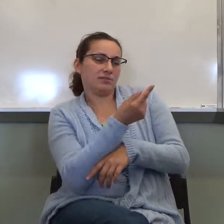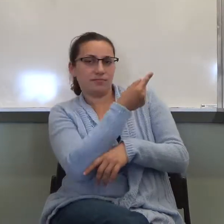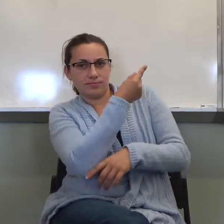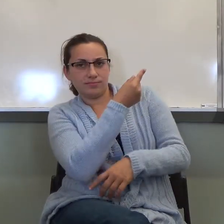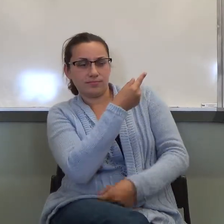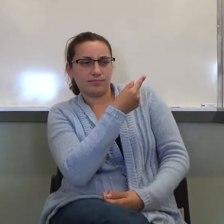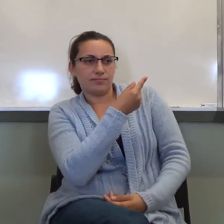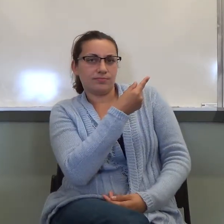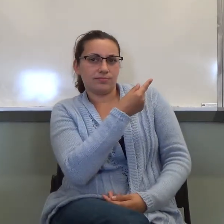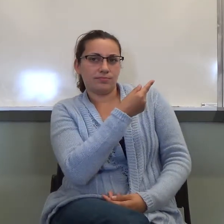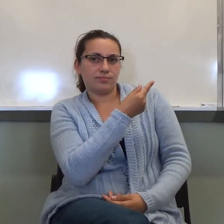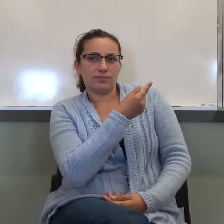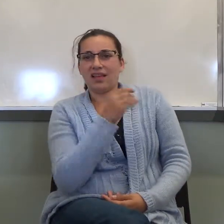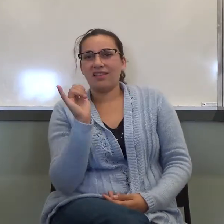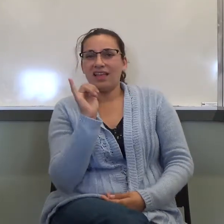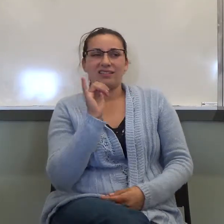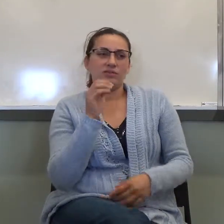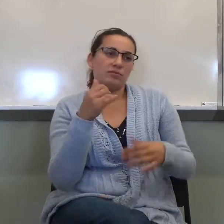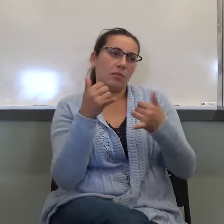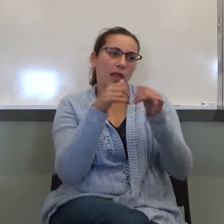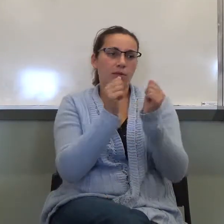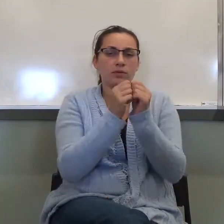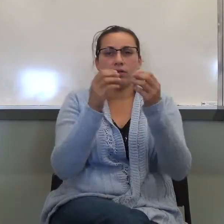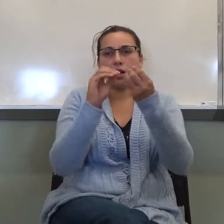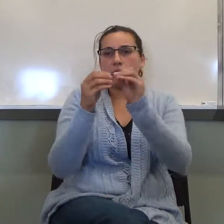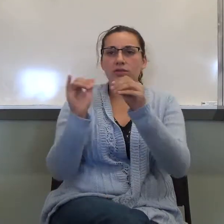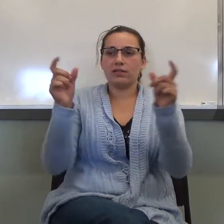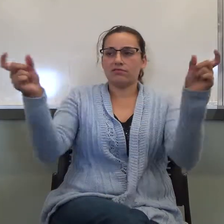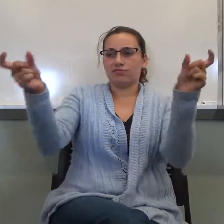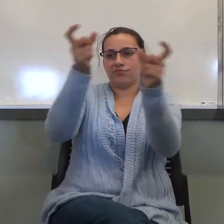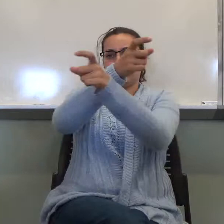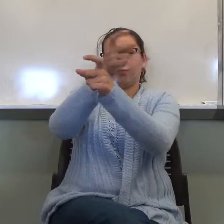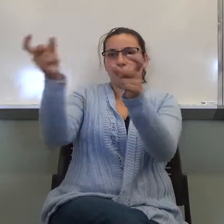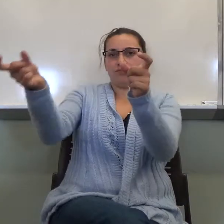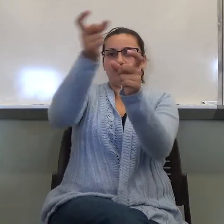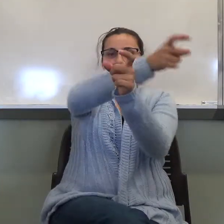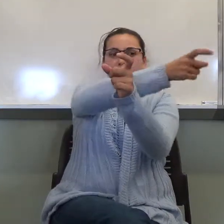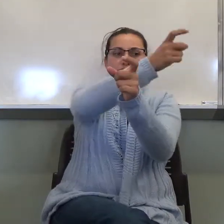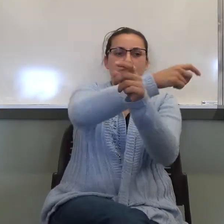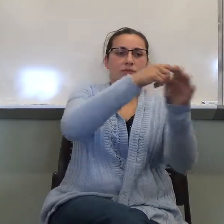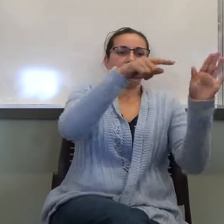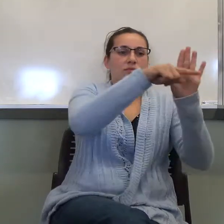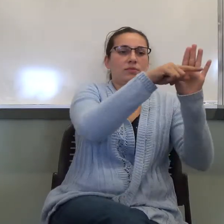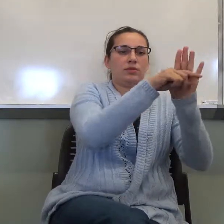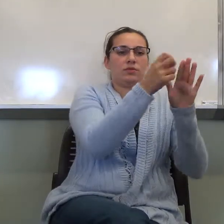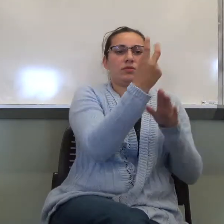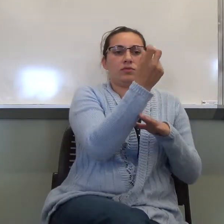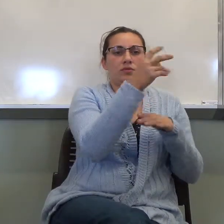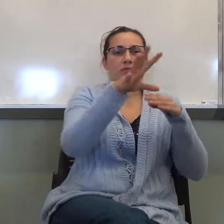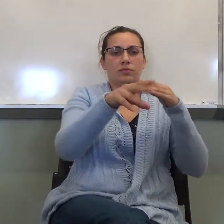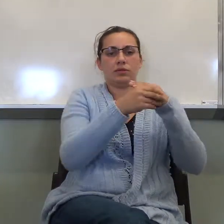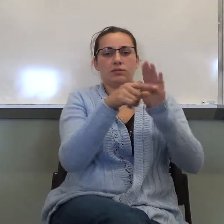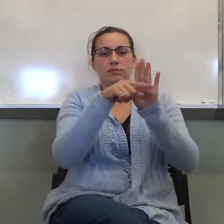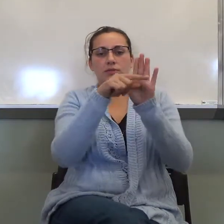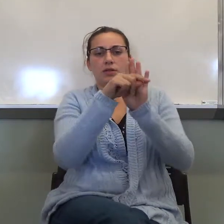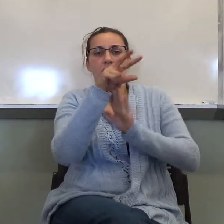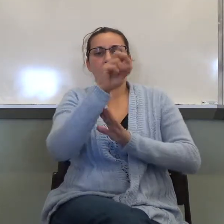Basically, you can play hopscotch with these things. Minus 12 plus a minus 30 plus a 4 plus a 16